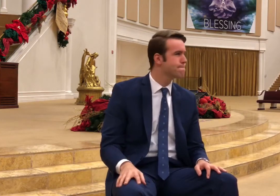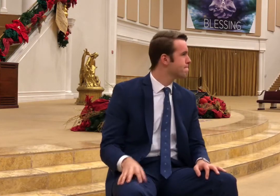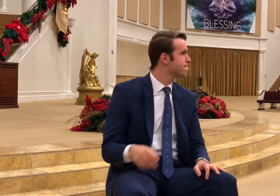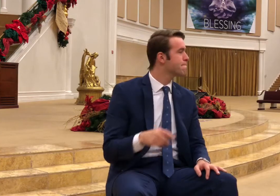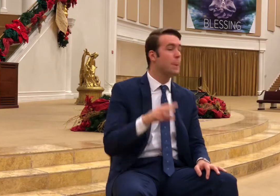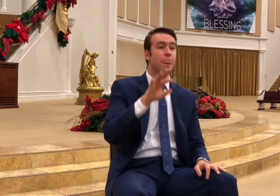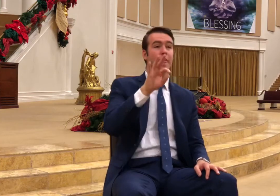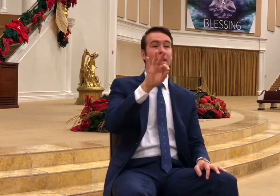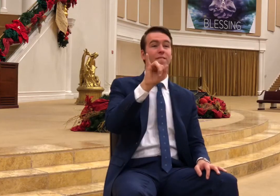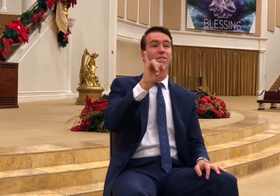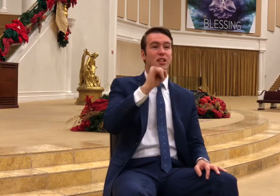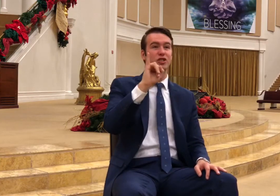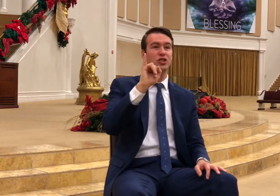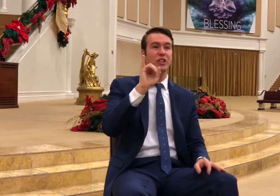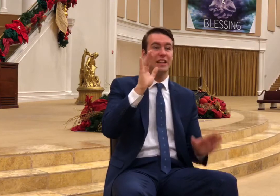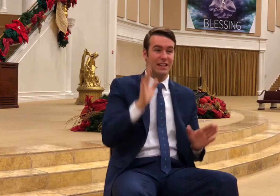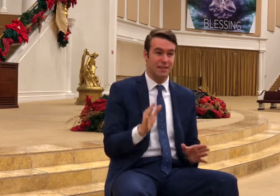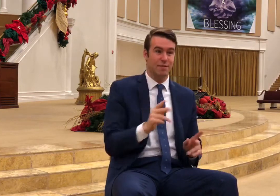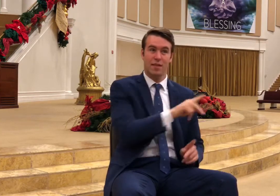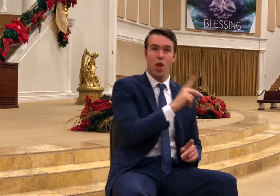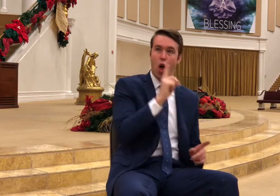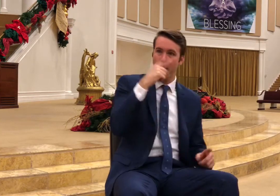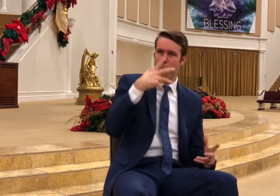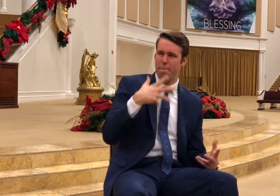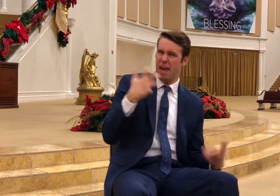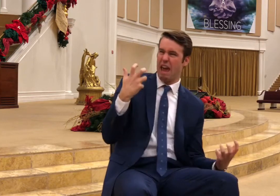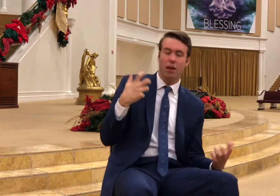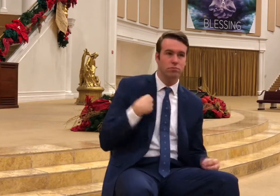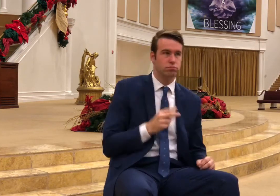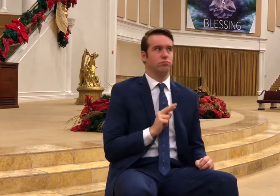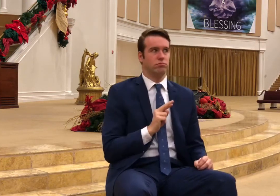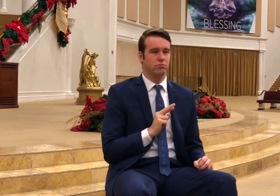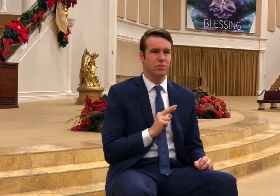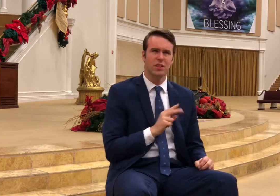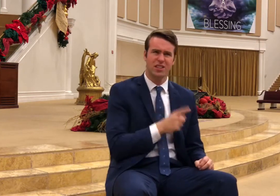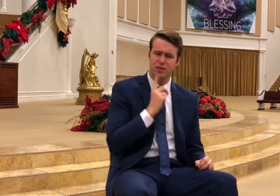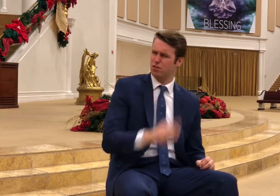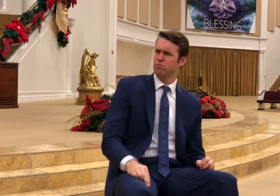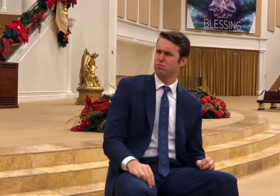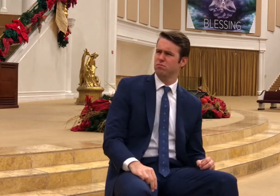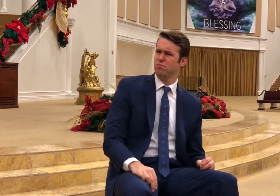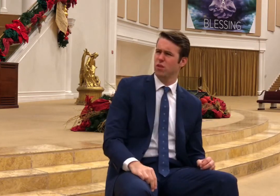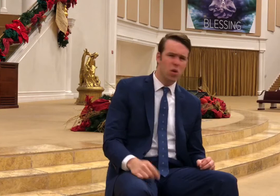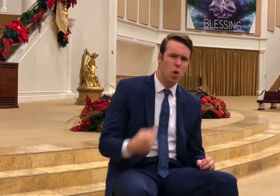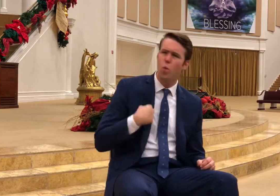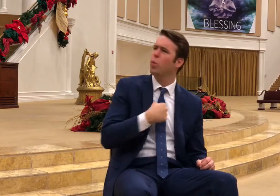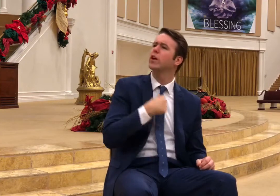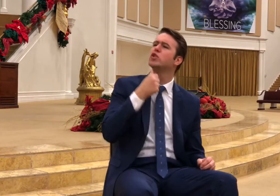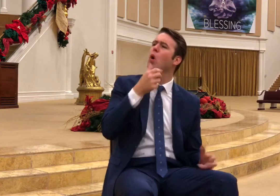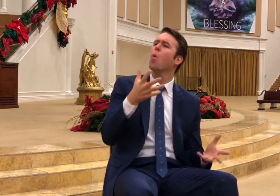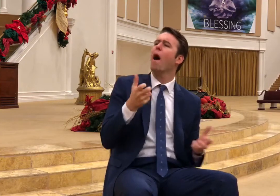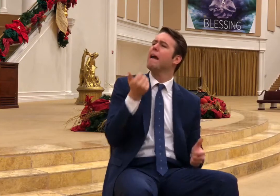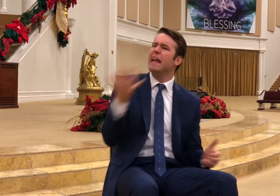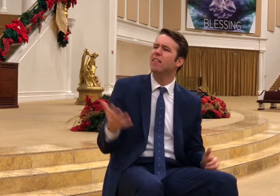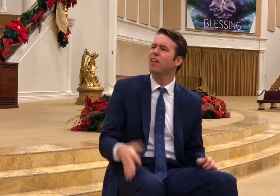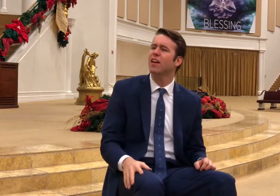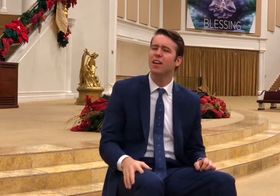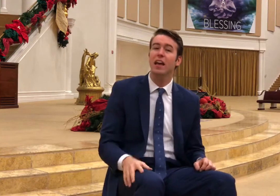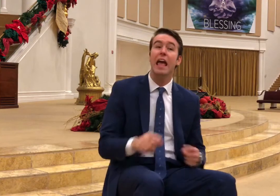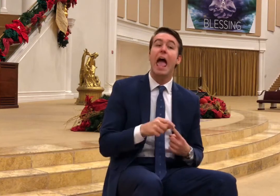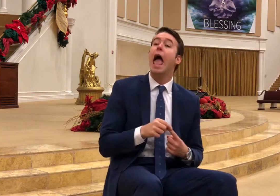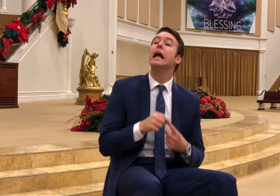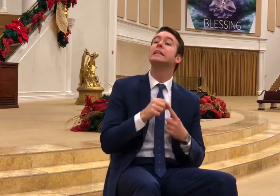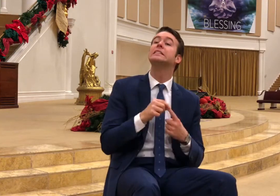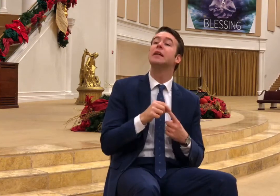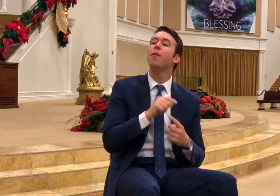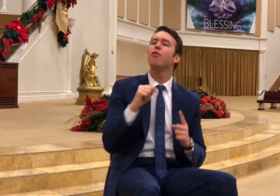And a Fijian, like warrior, when he's mad, he looks mad. He said, we don't want anything